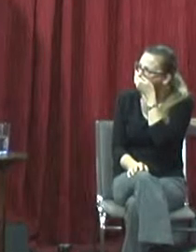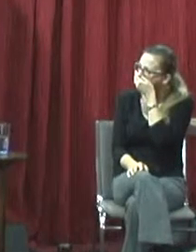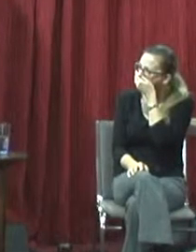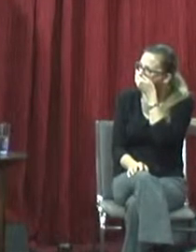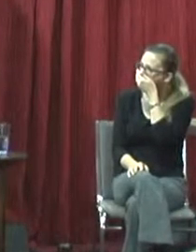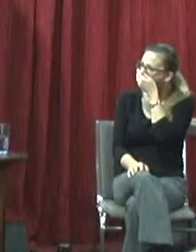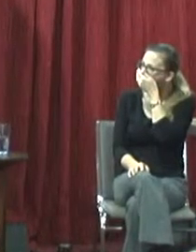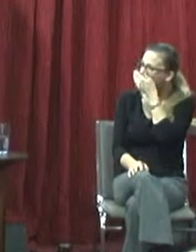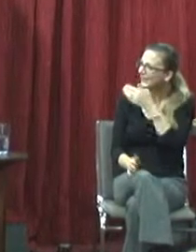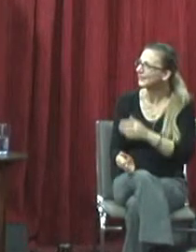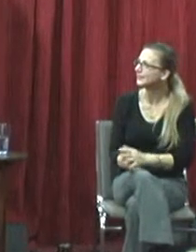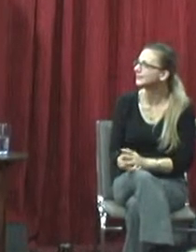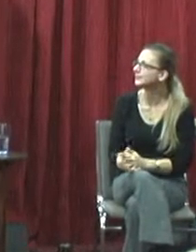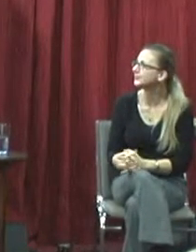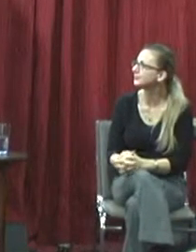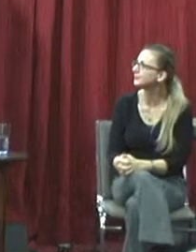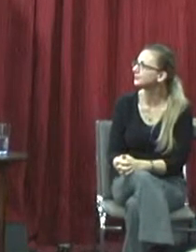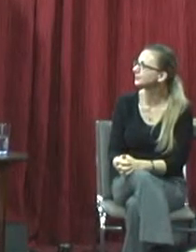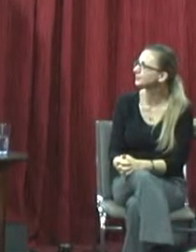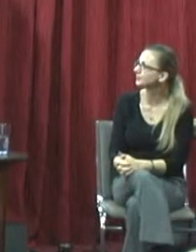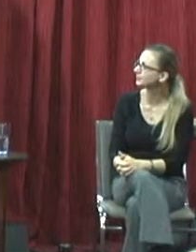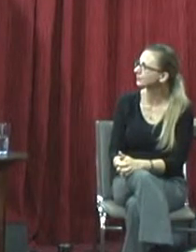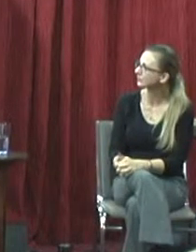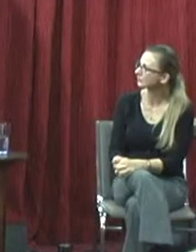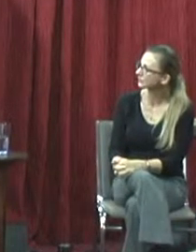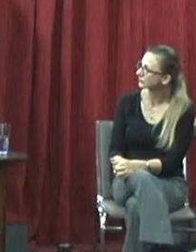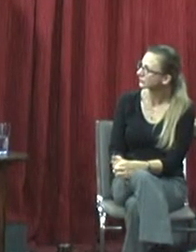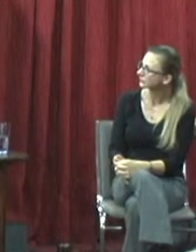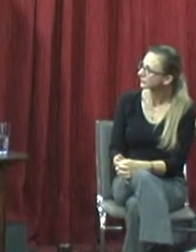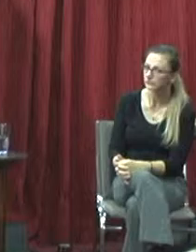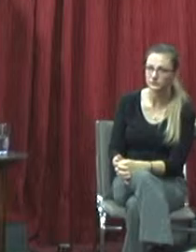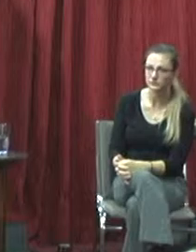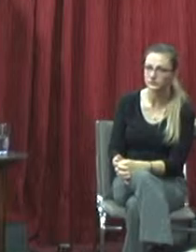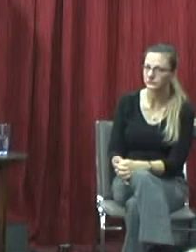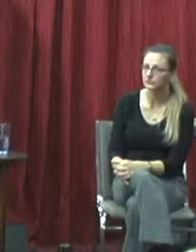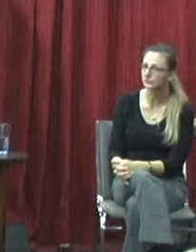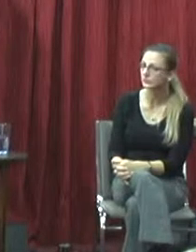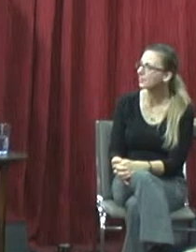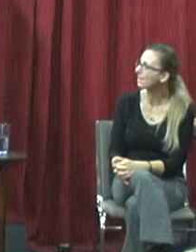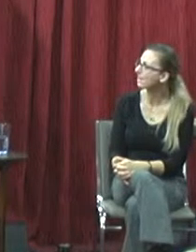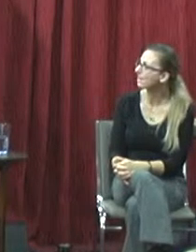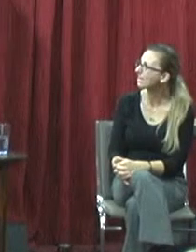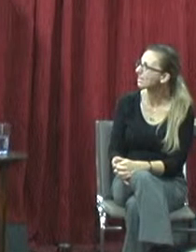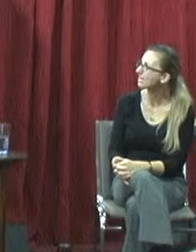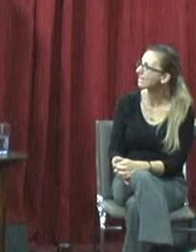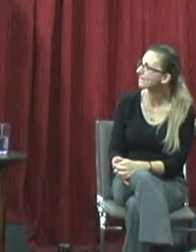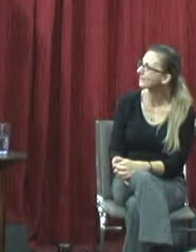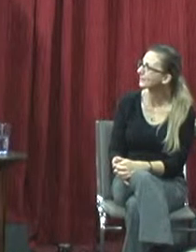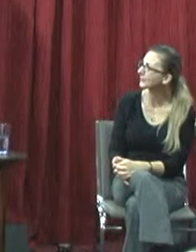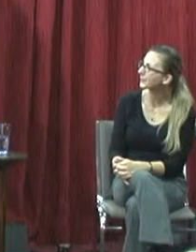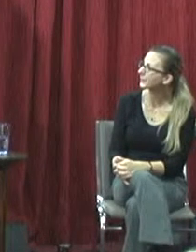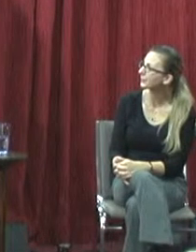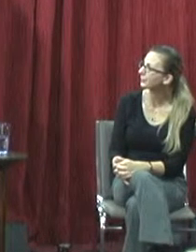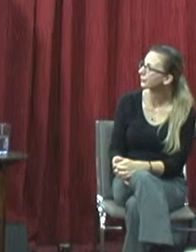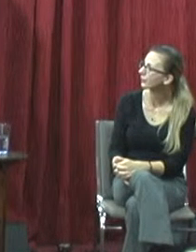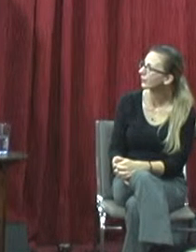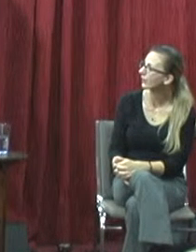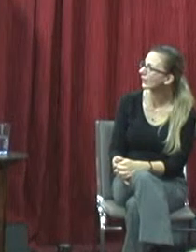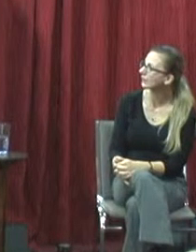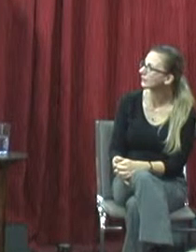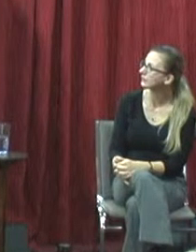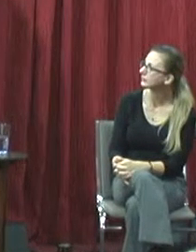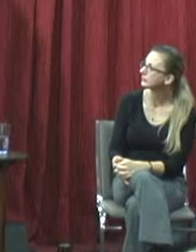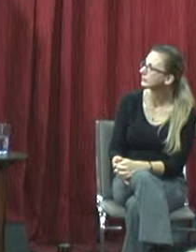world, all right? Verse 26, among you, it must not be like that. On the contrary,